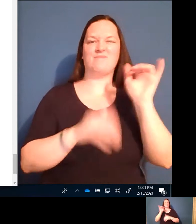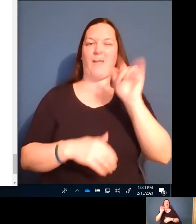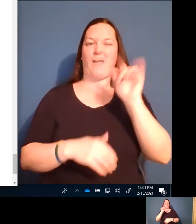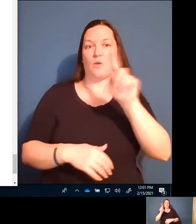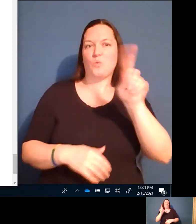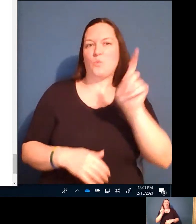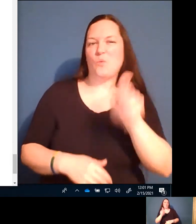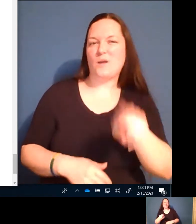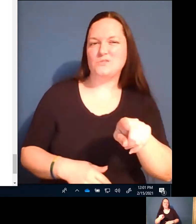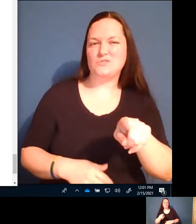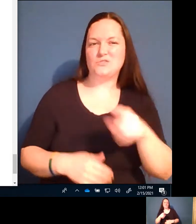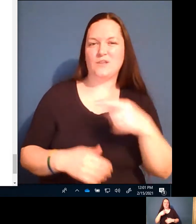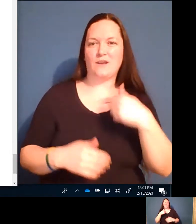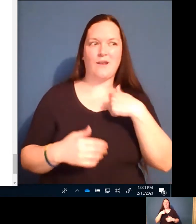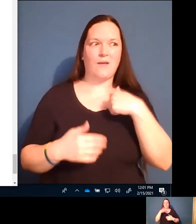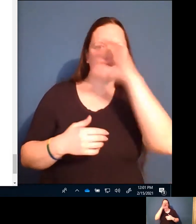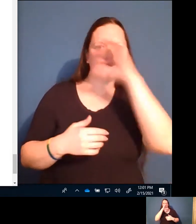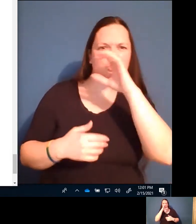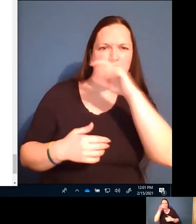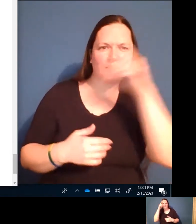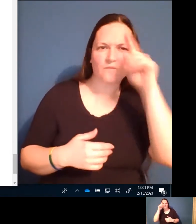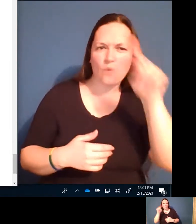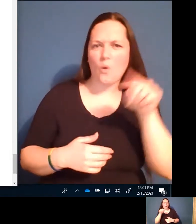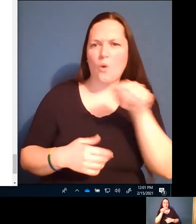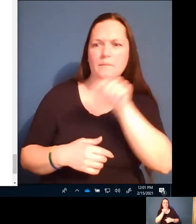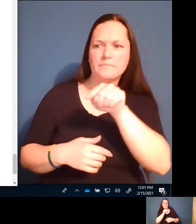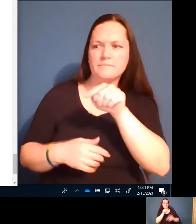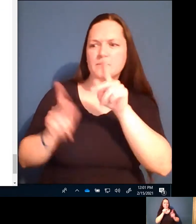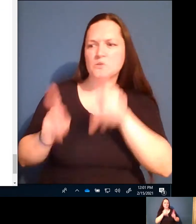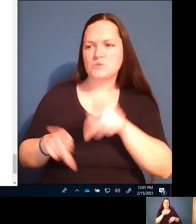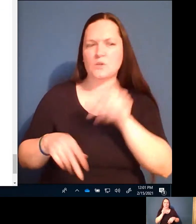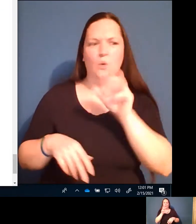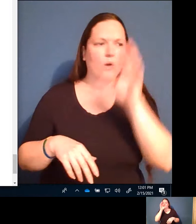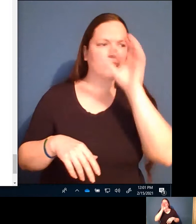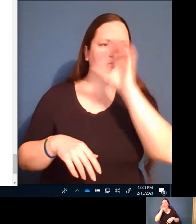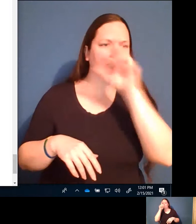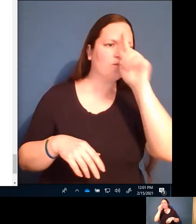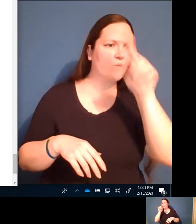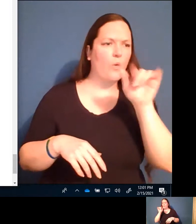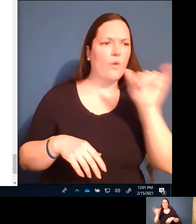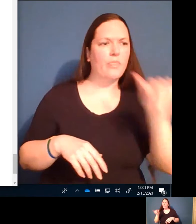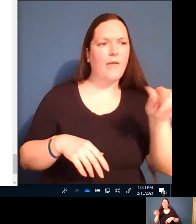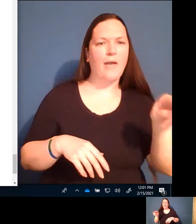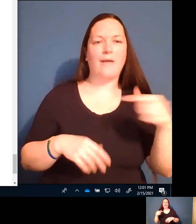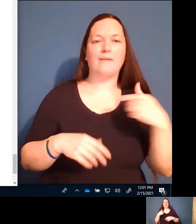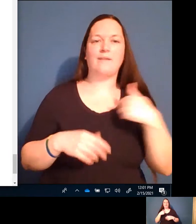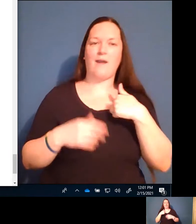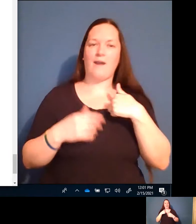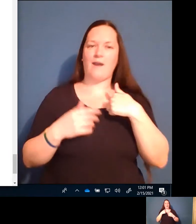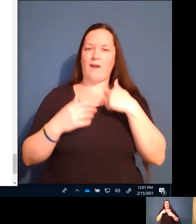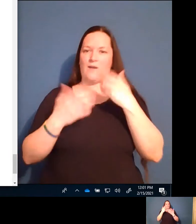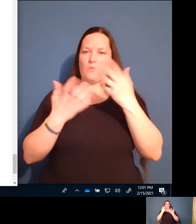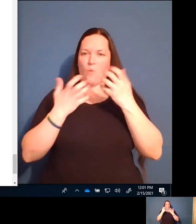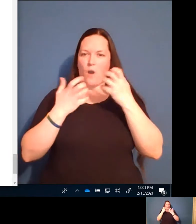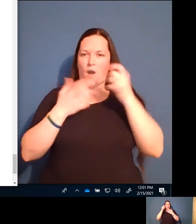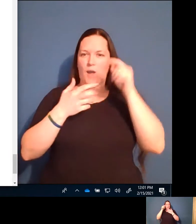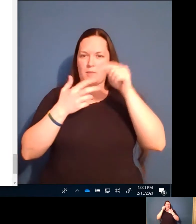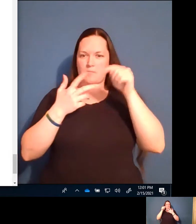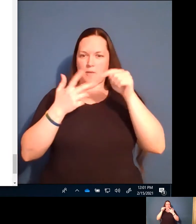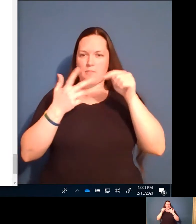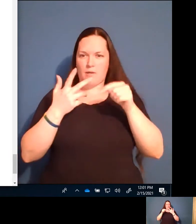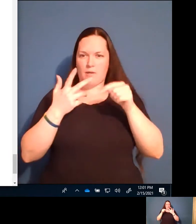database, or doing an advanced search on the internet. When you build a query in Access, you're defining specific search conditions to find exactly the